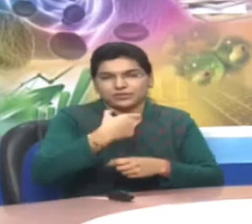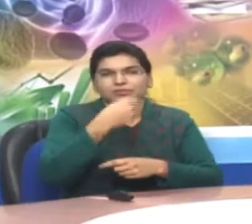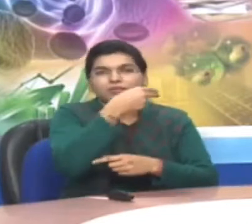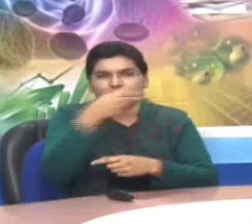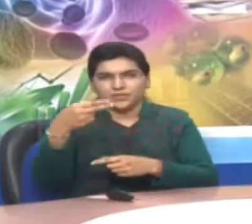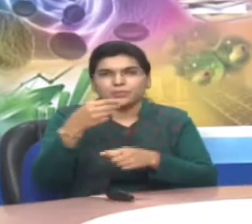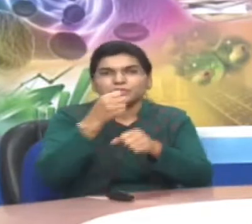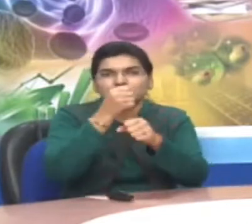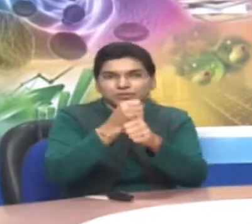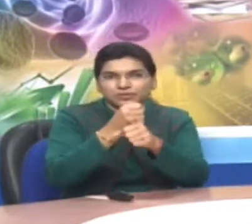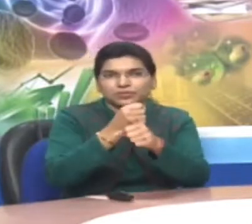Gerard